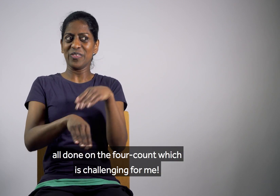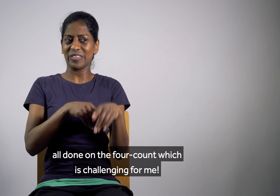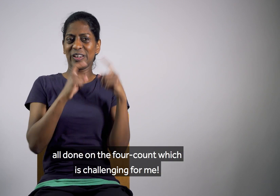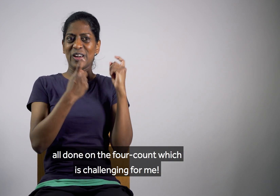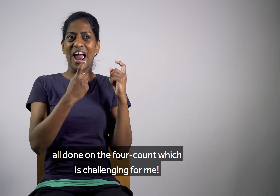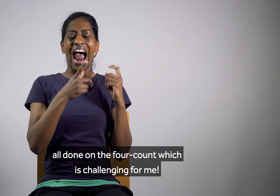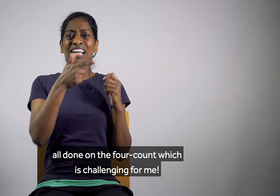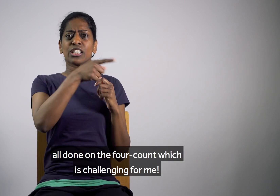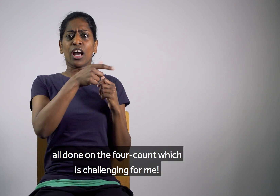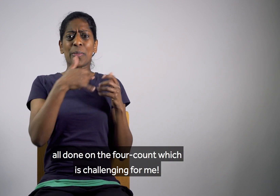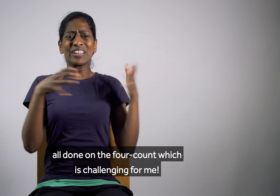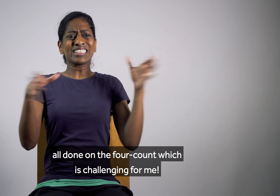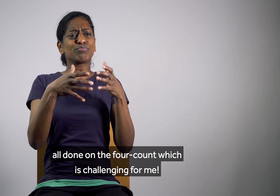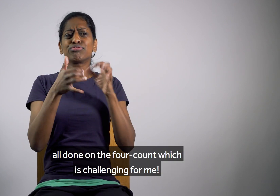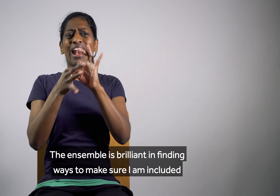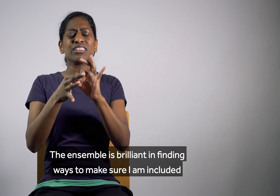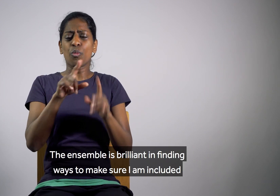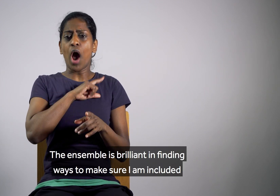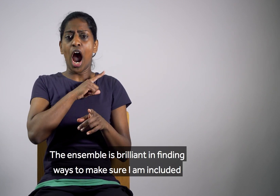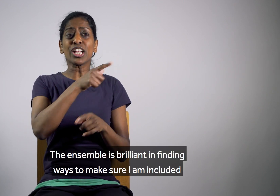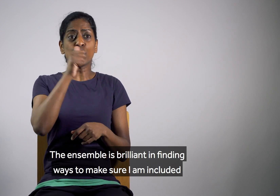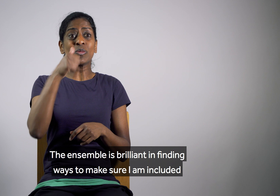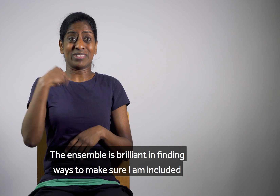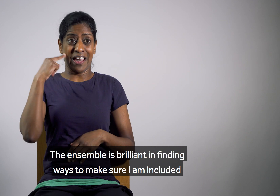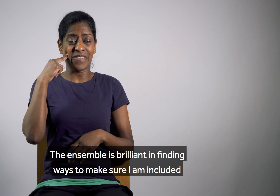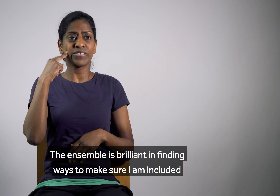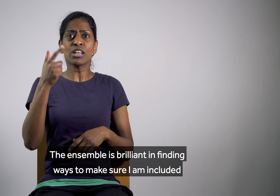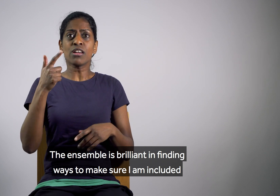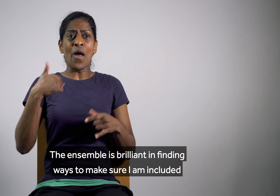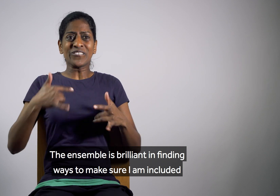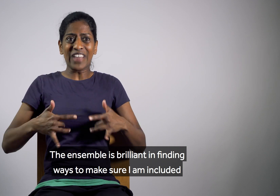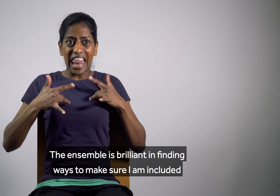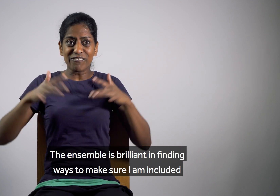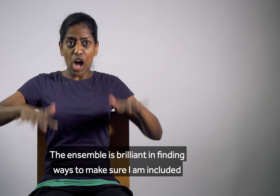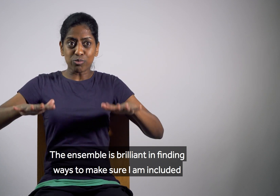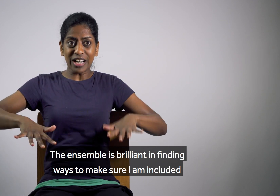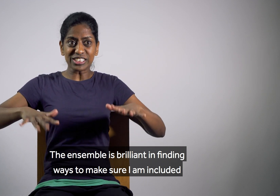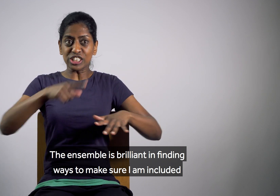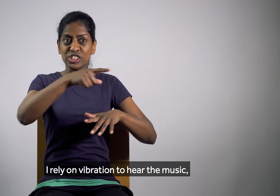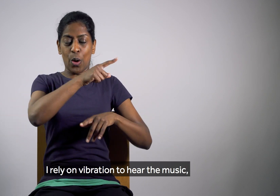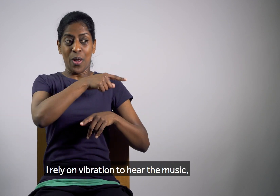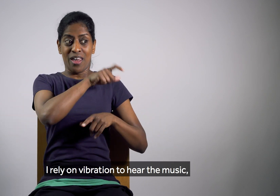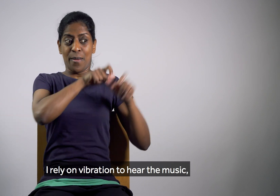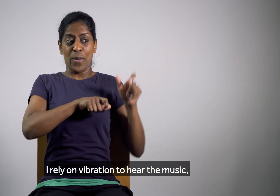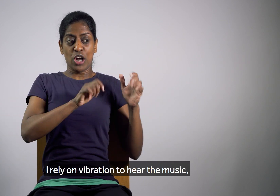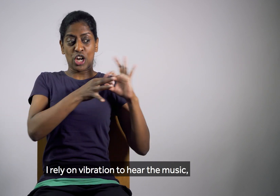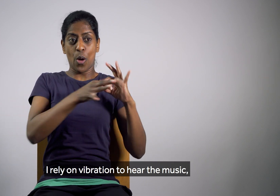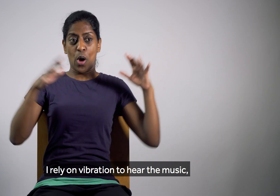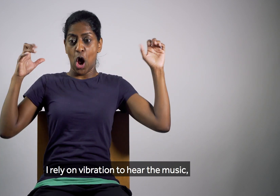done on the four count which is challenging for me. The ensemble is brilliant in finding ways to make sure I am included. I rely on vibration to hear the